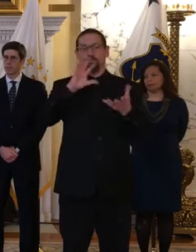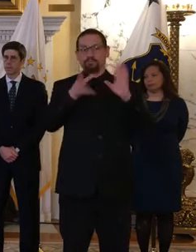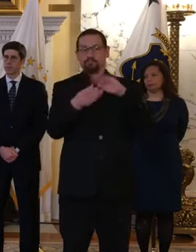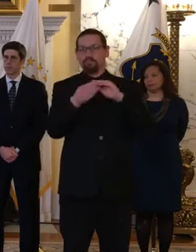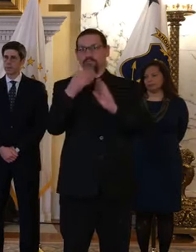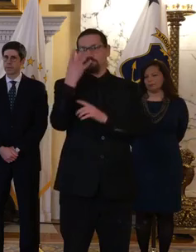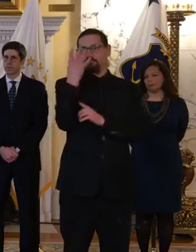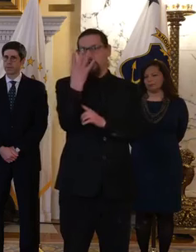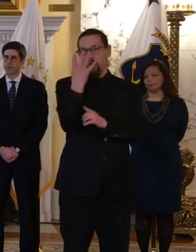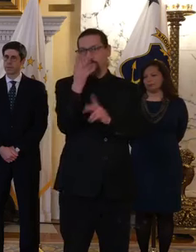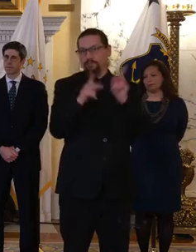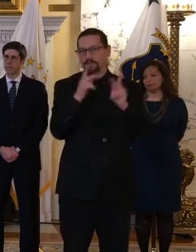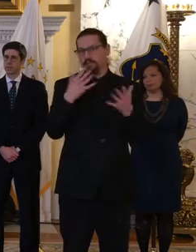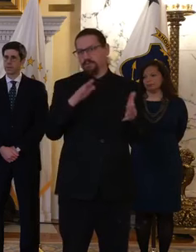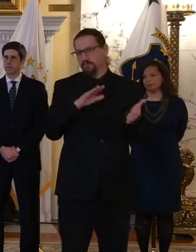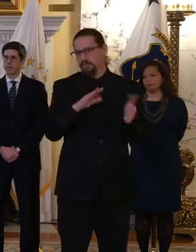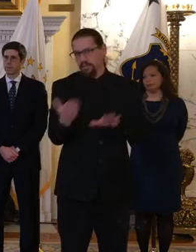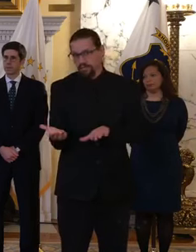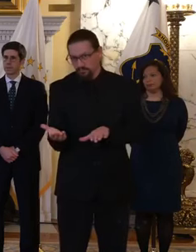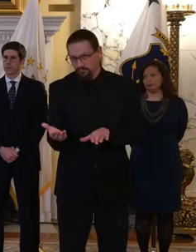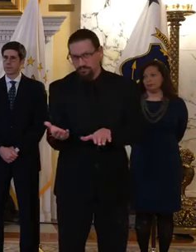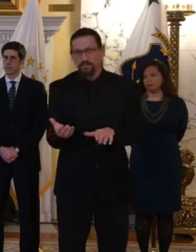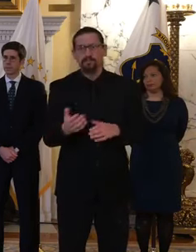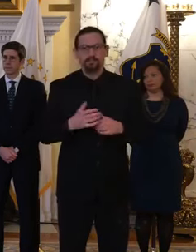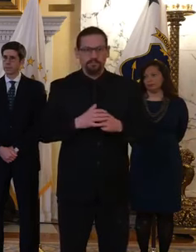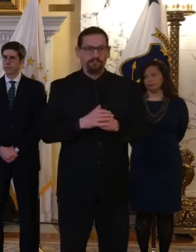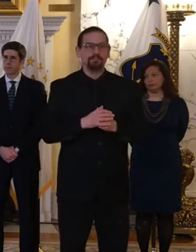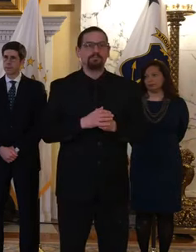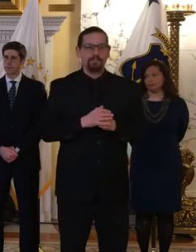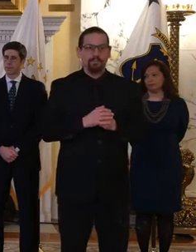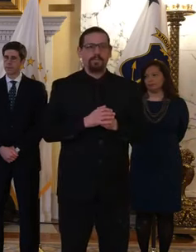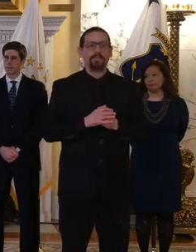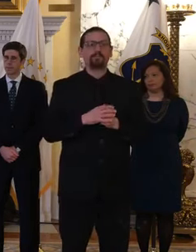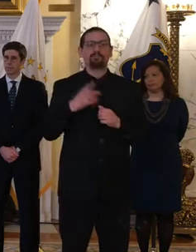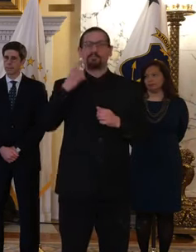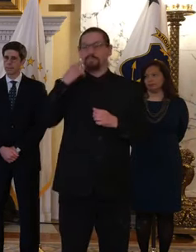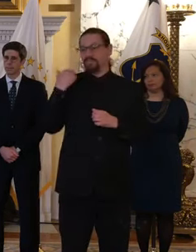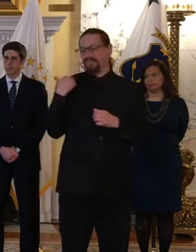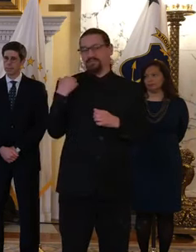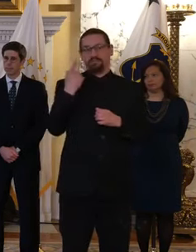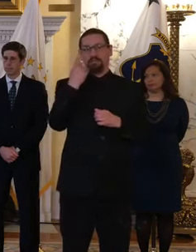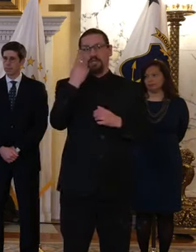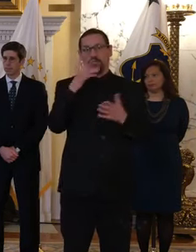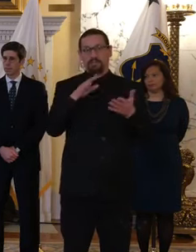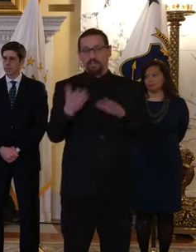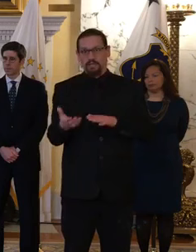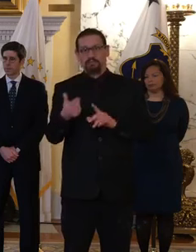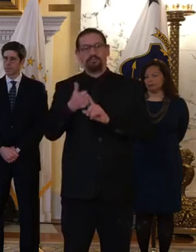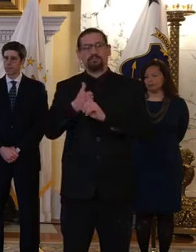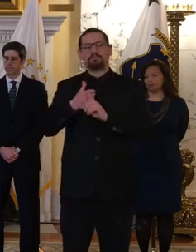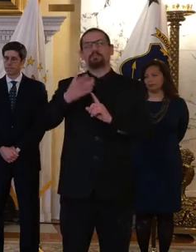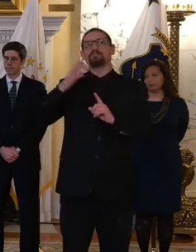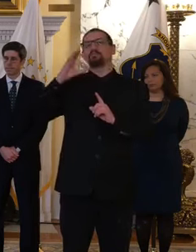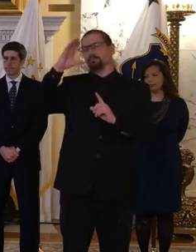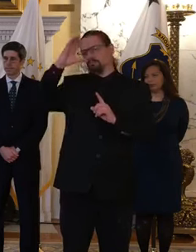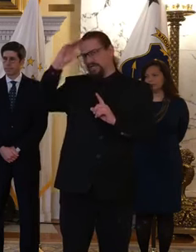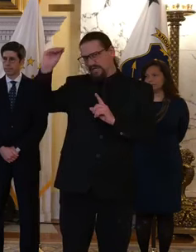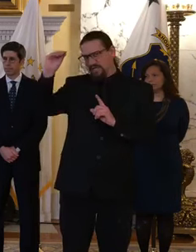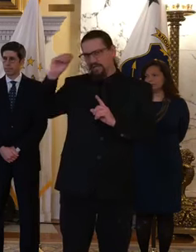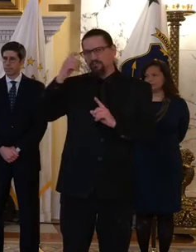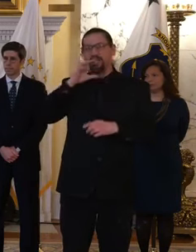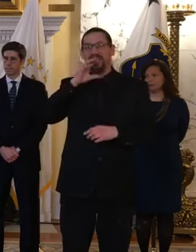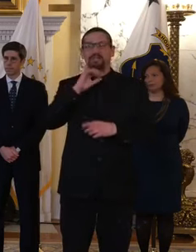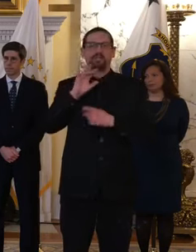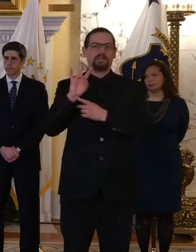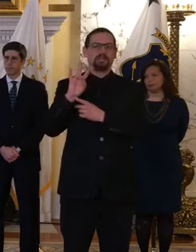4. This most recent fatality was a man in his 70s. Among the things we